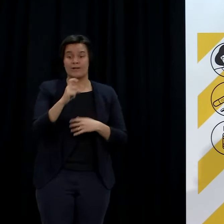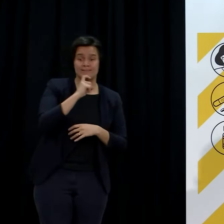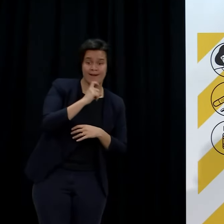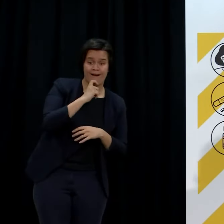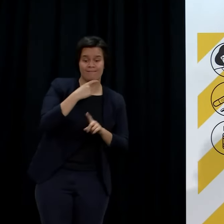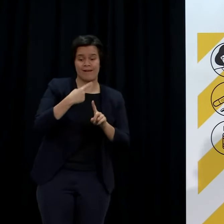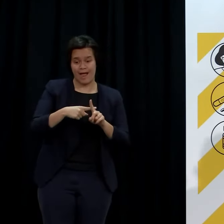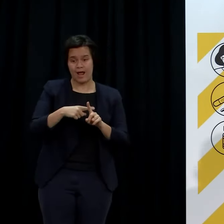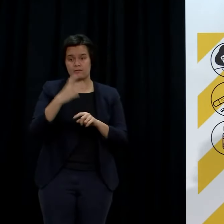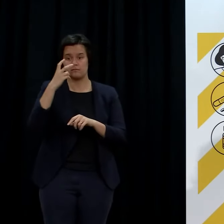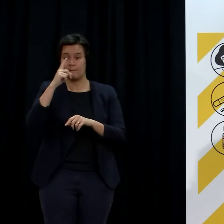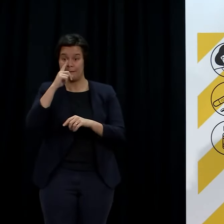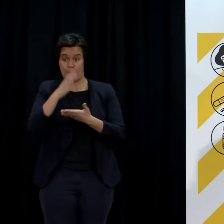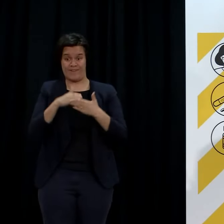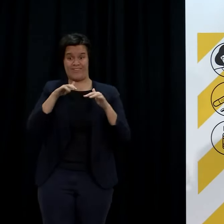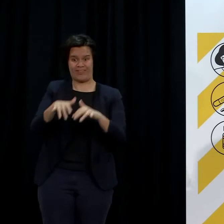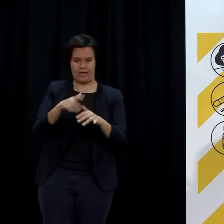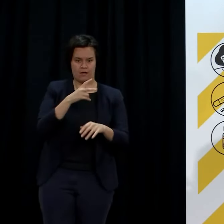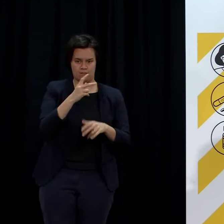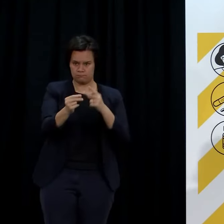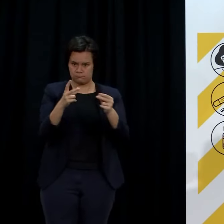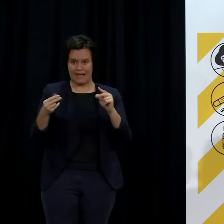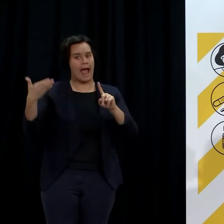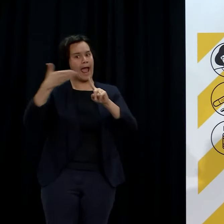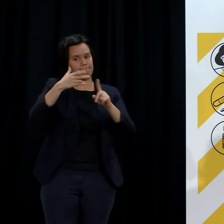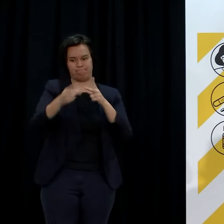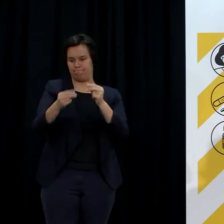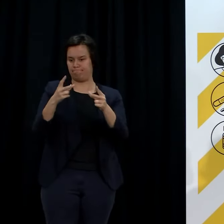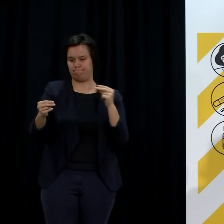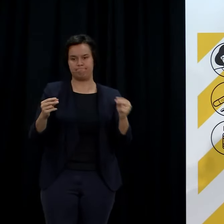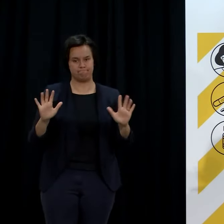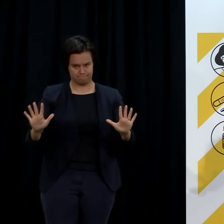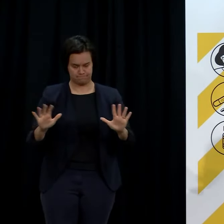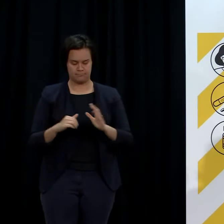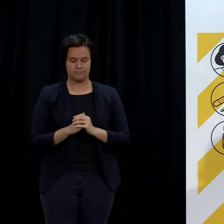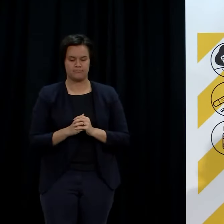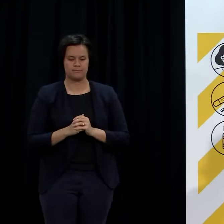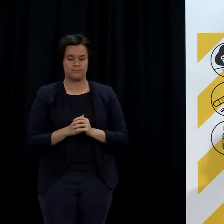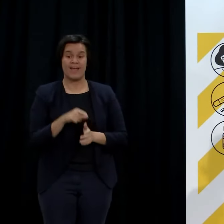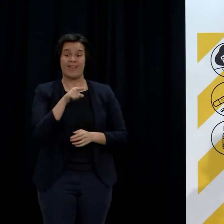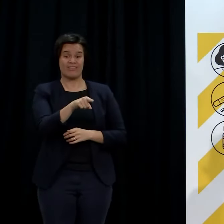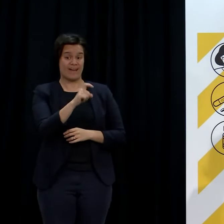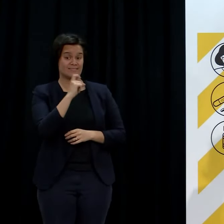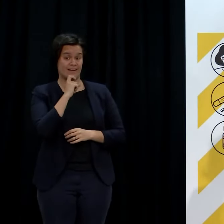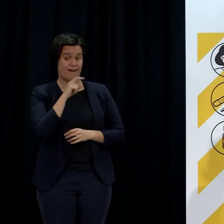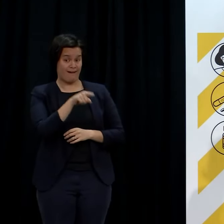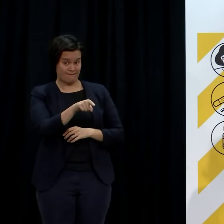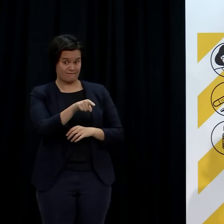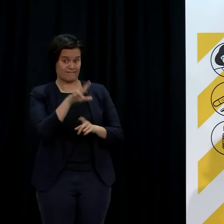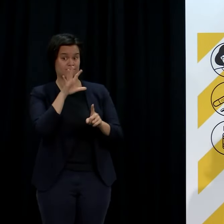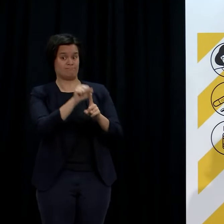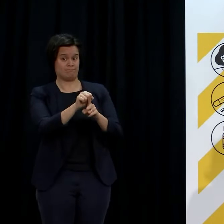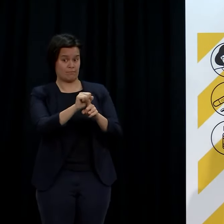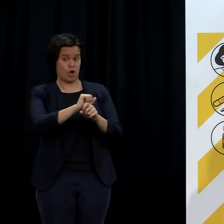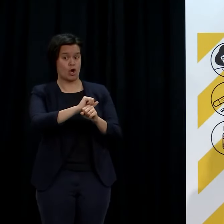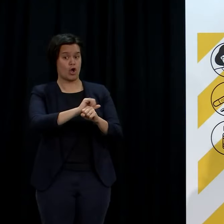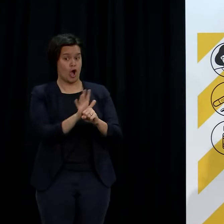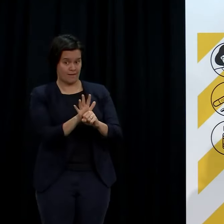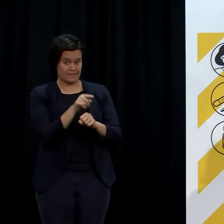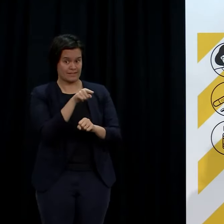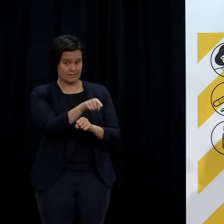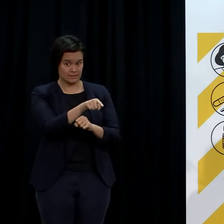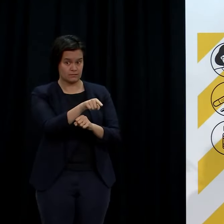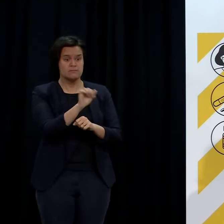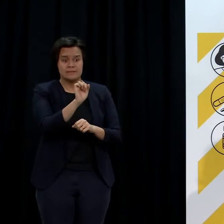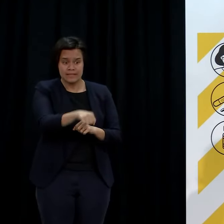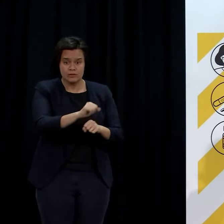I also want to point out, because it's alert level 4, this staff member and all others were using alert level 4 precautions, including full use